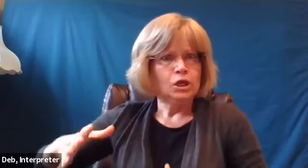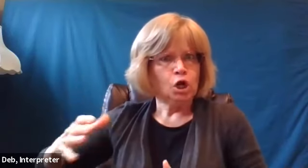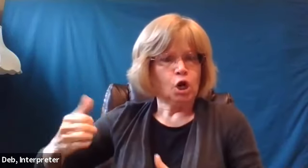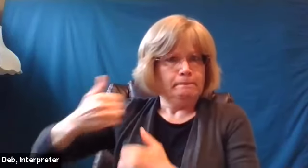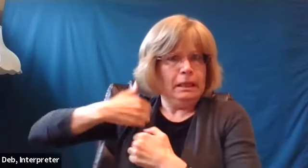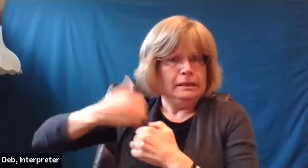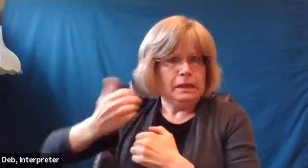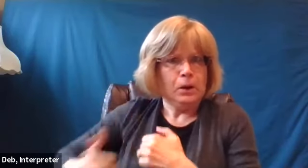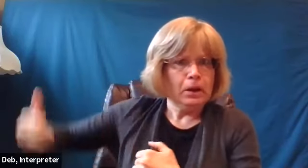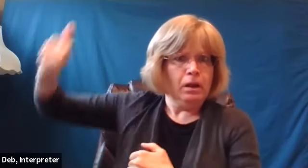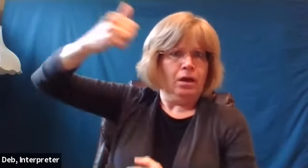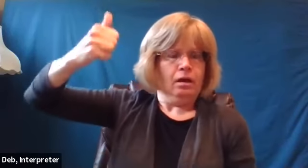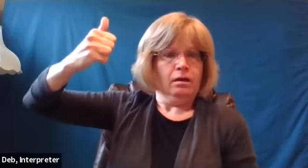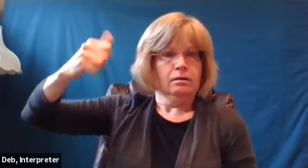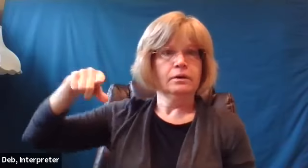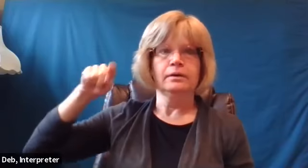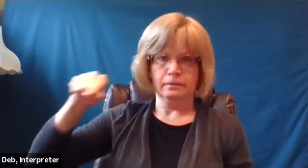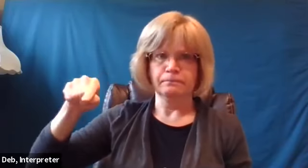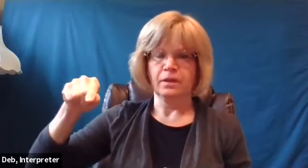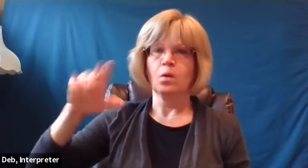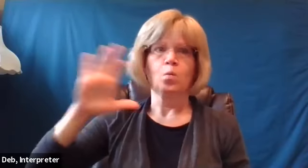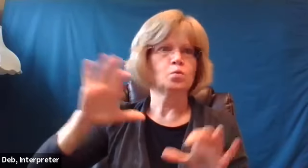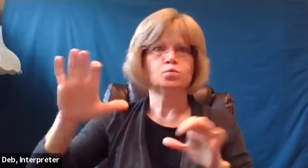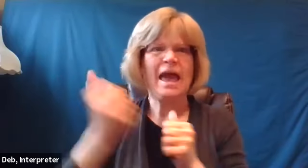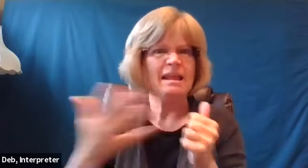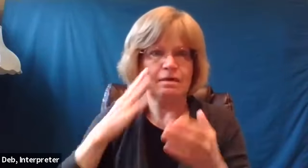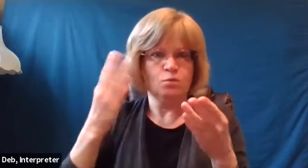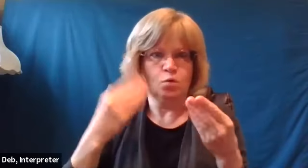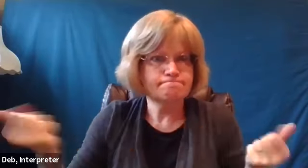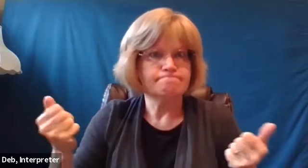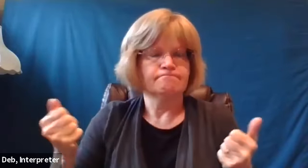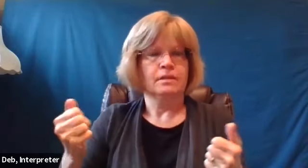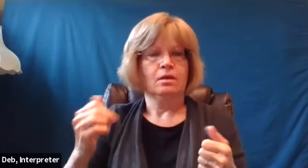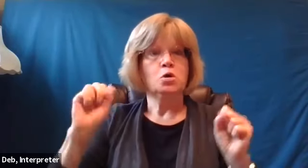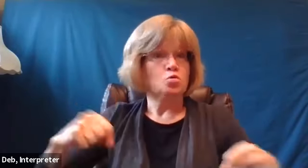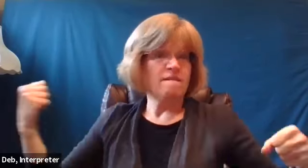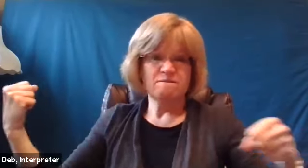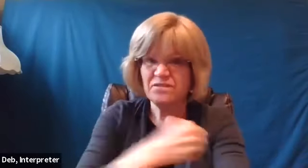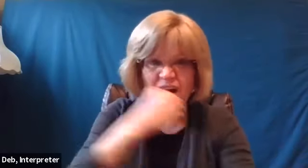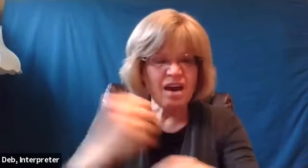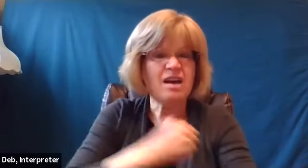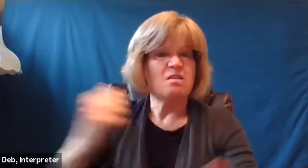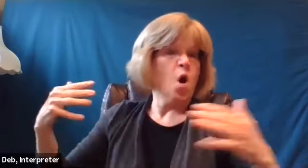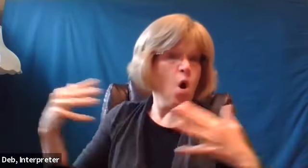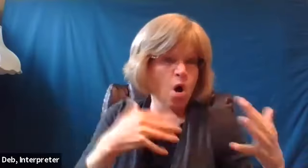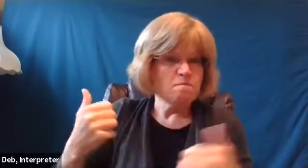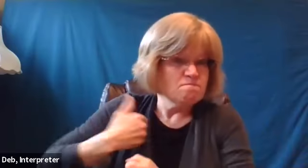can imagine, Naaman is ready to go to any lengths to cure his disease. He would be ready to fight an army or climb up a